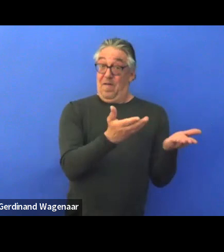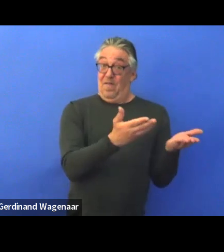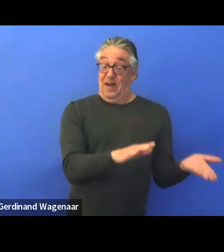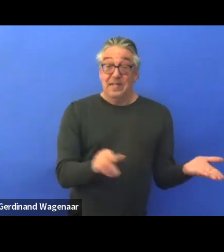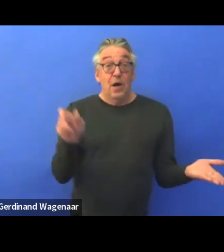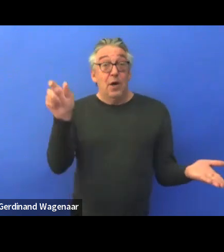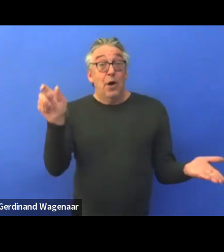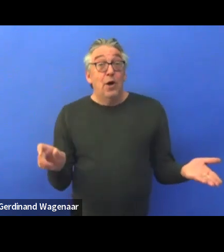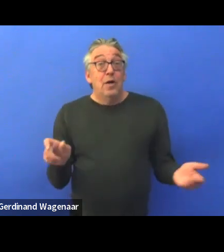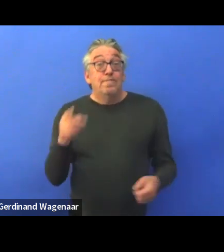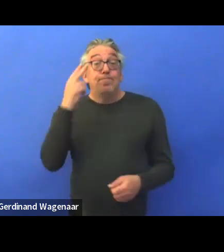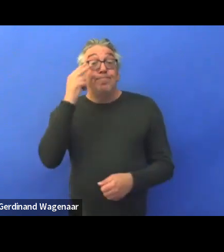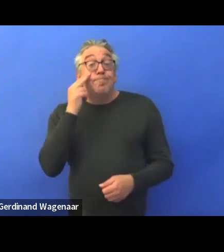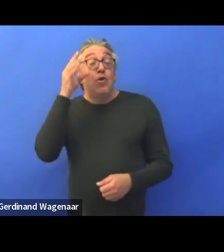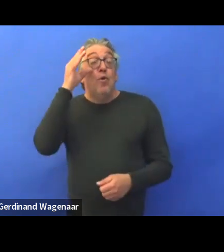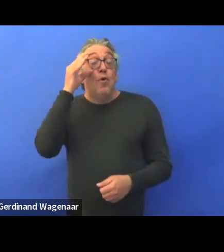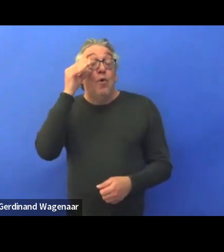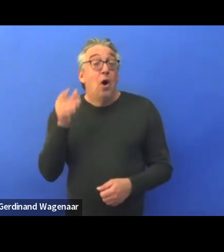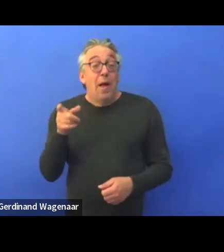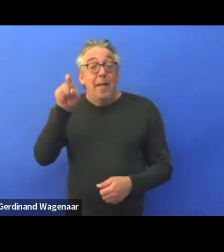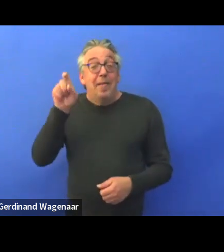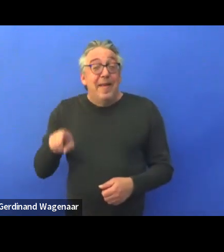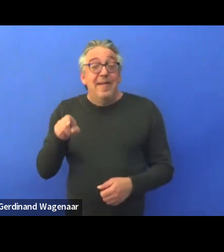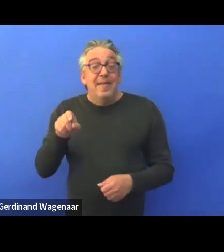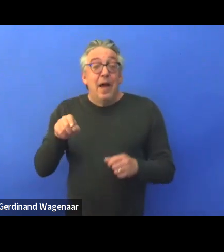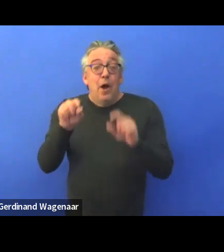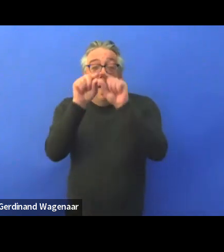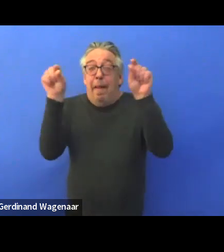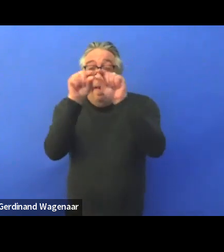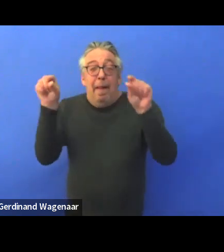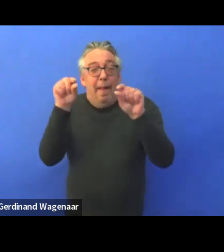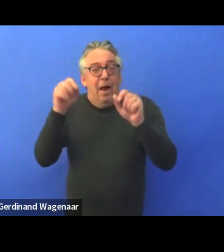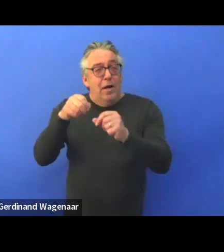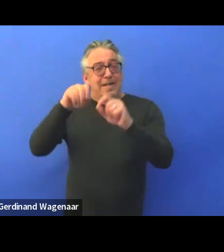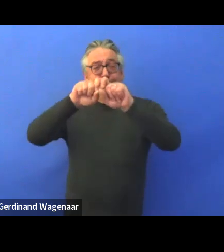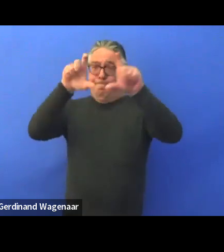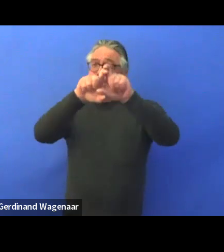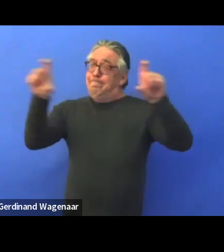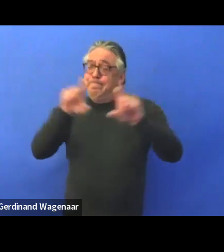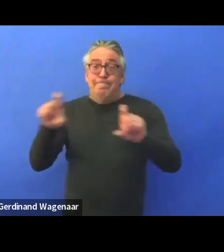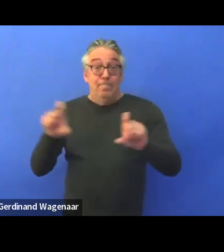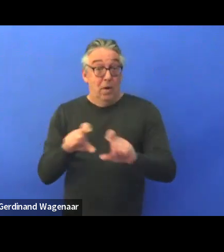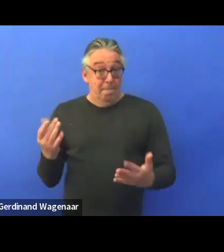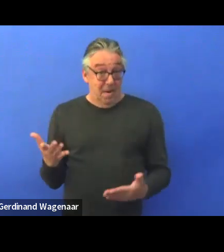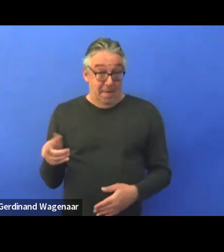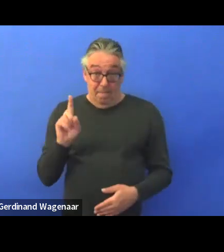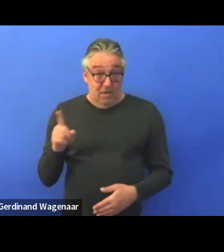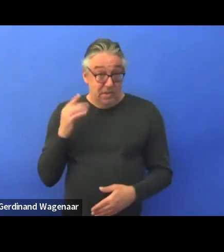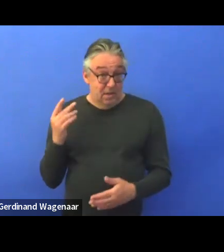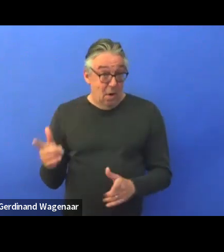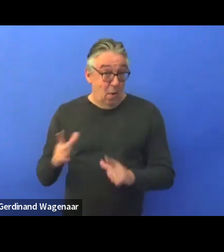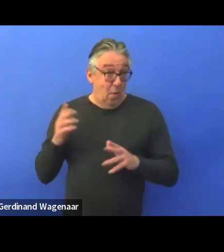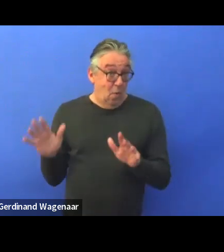be produced in their chosen accessible format. On the next slide, we see